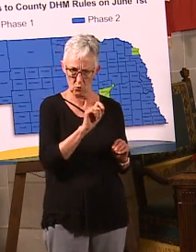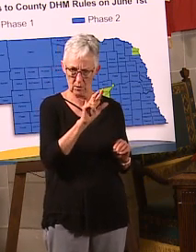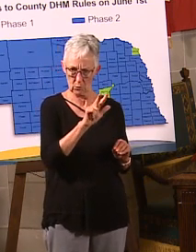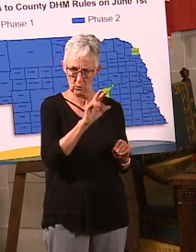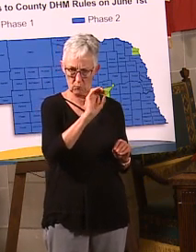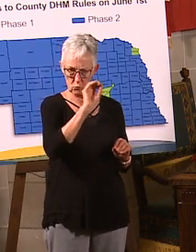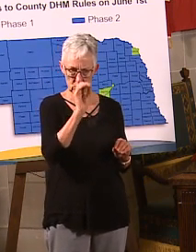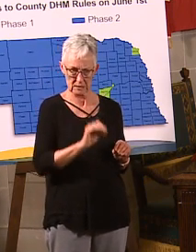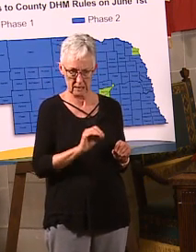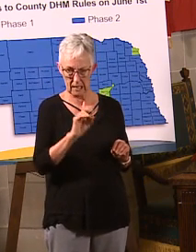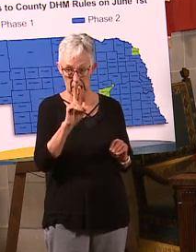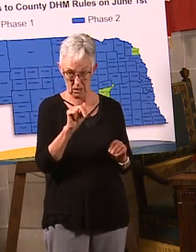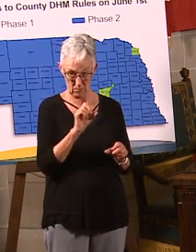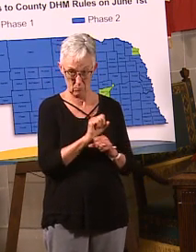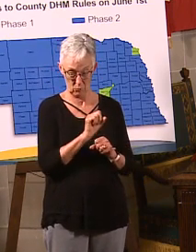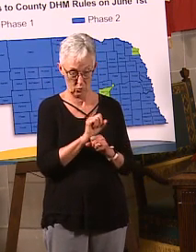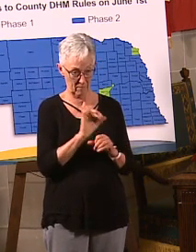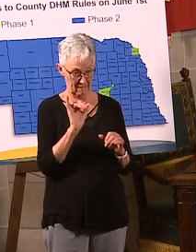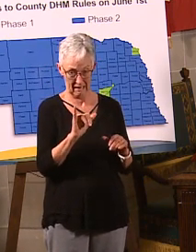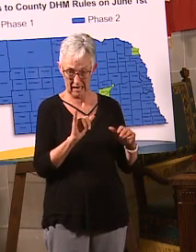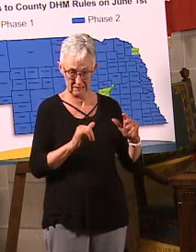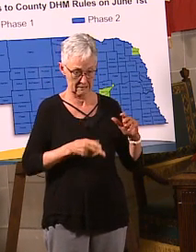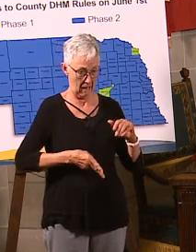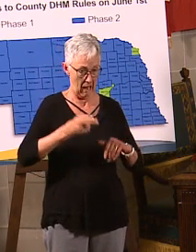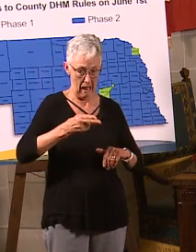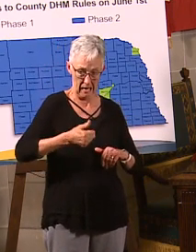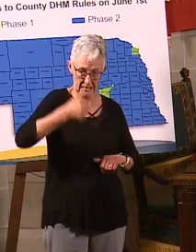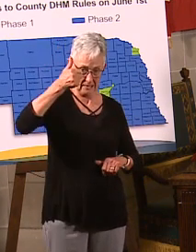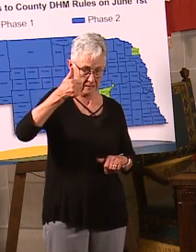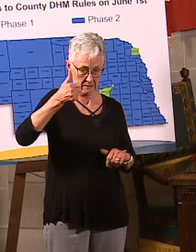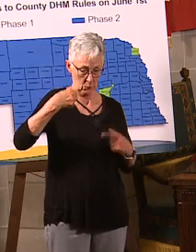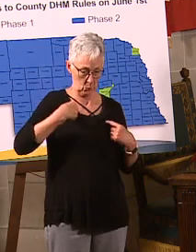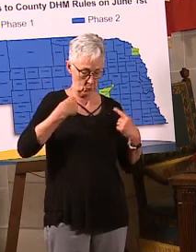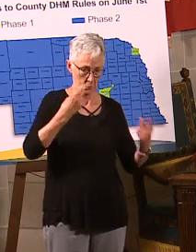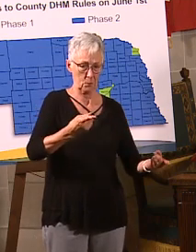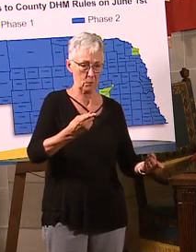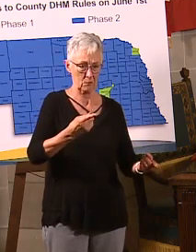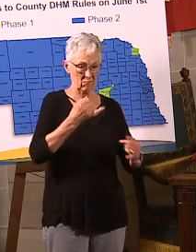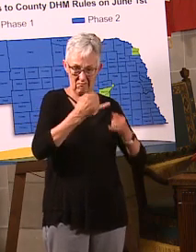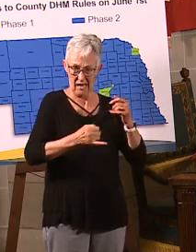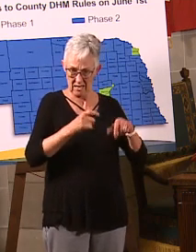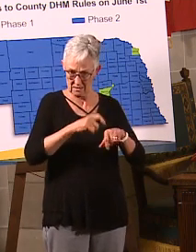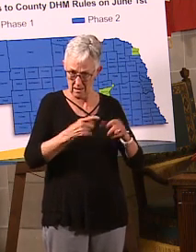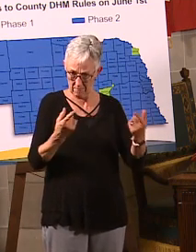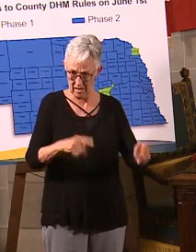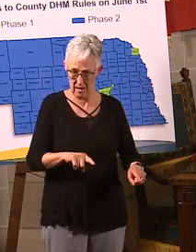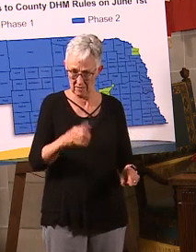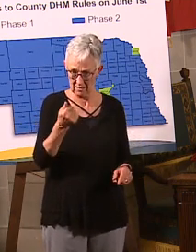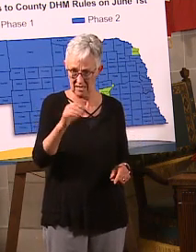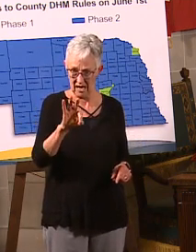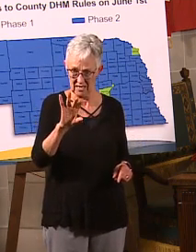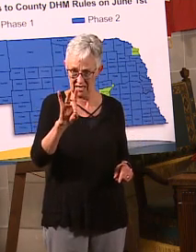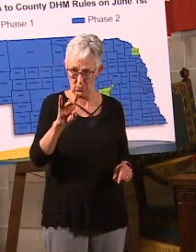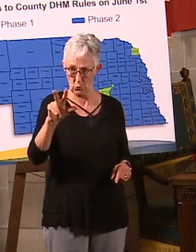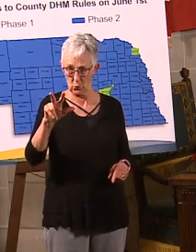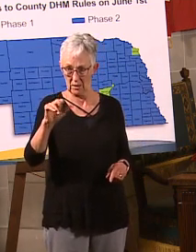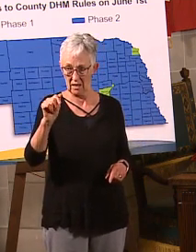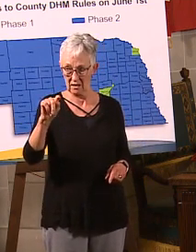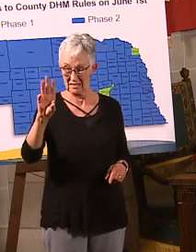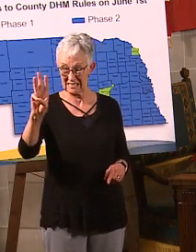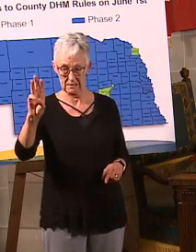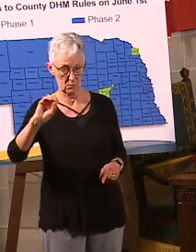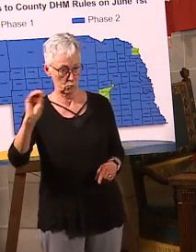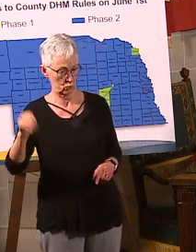is a record here in the state. I think the last time we were even close to that high was in 1983. We were at 6%. But even with that